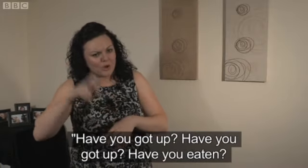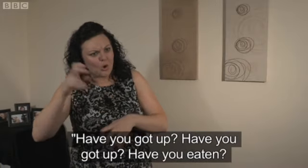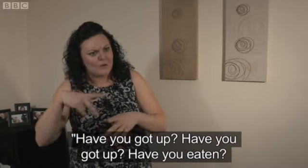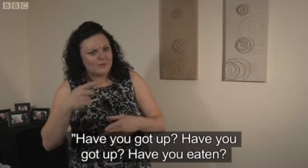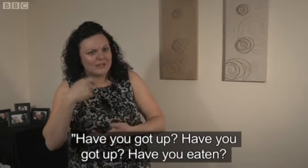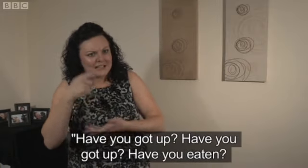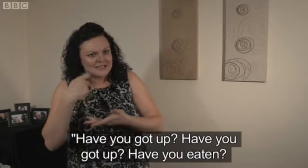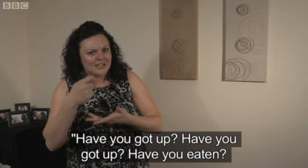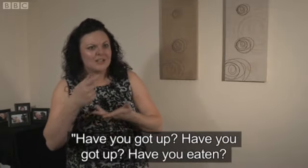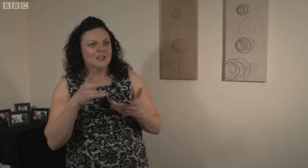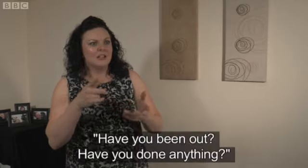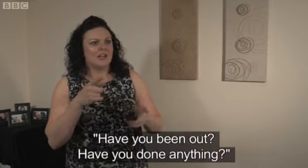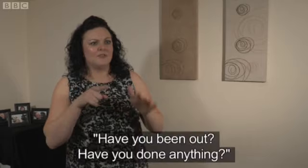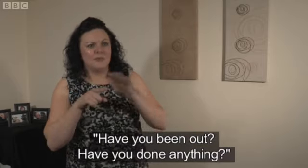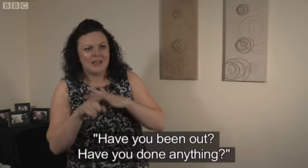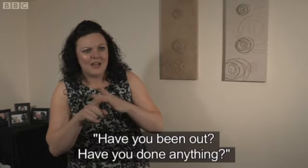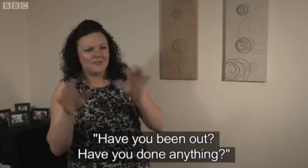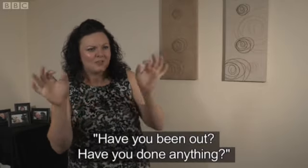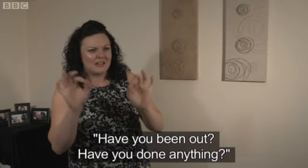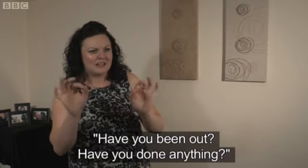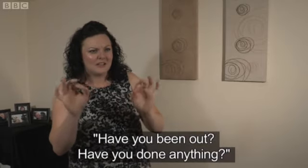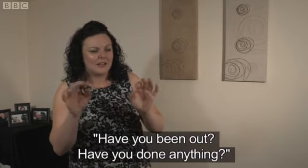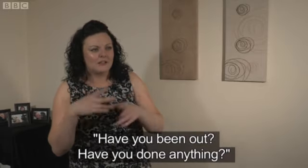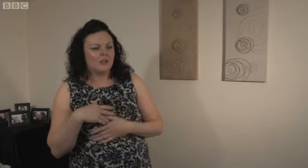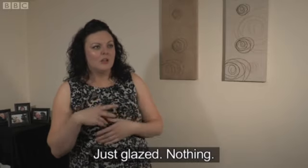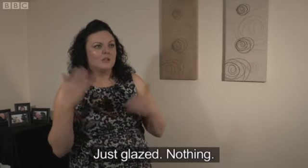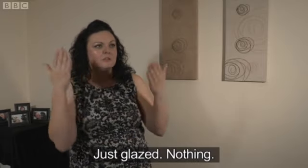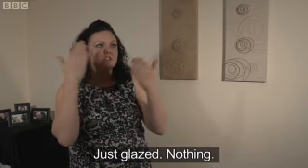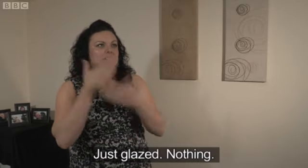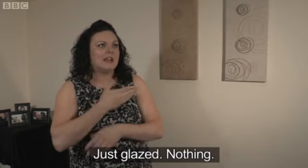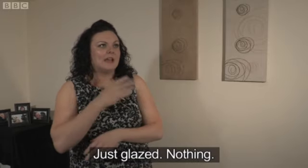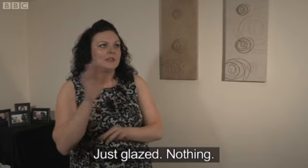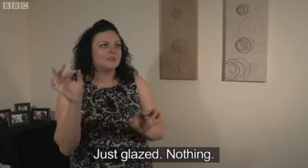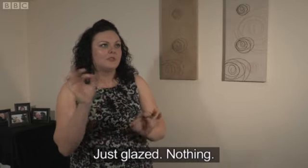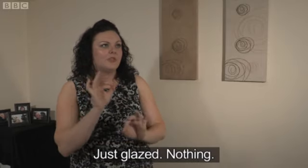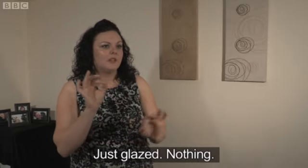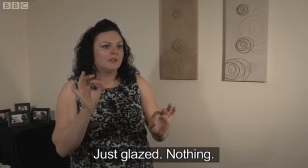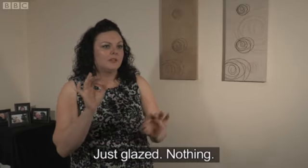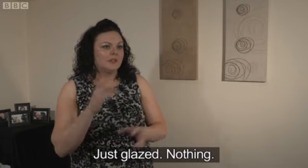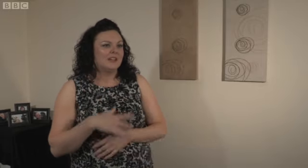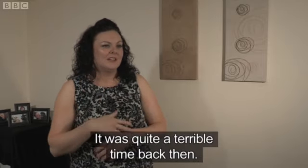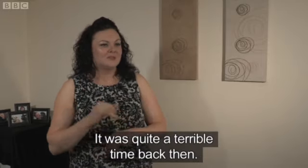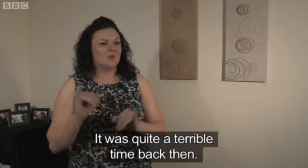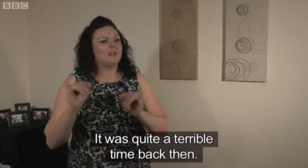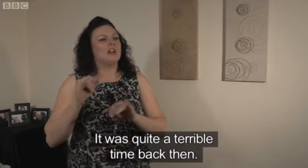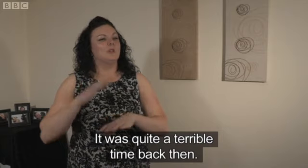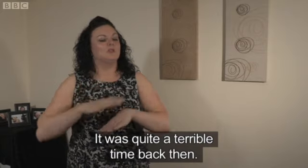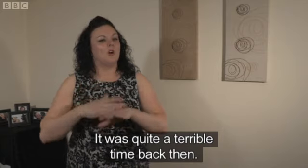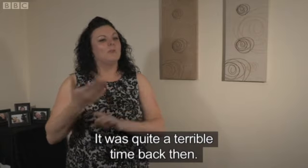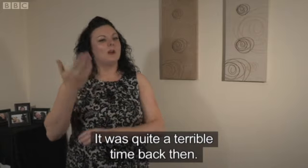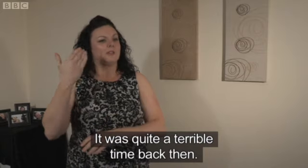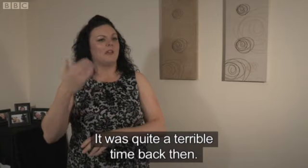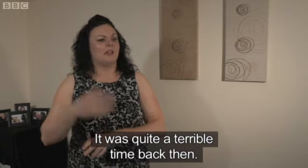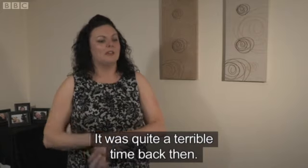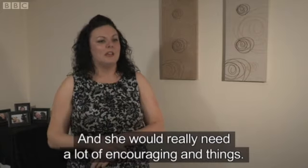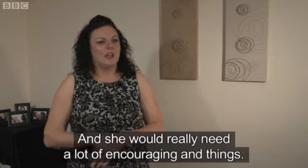Have you eaten? Have you been out? Have you done anything?" Just glaze, nothing. It was quite a terrible time back then, and